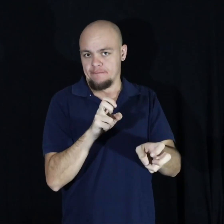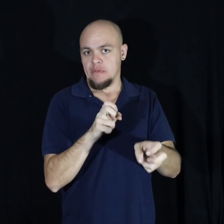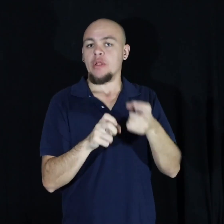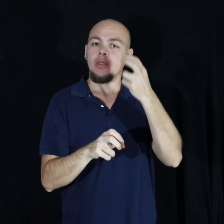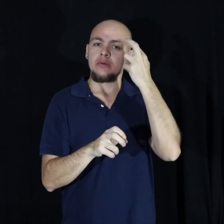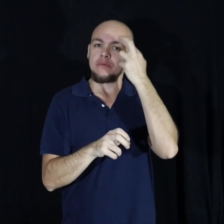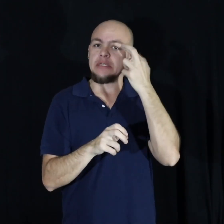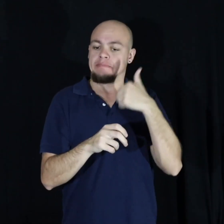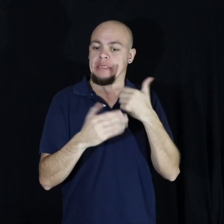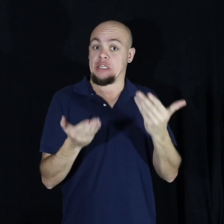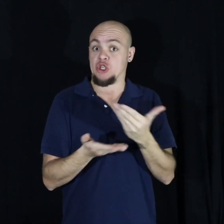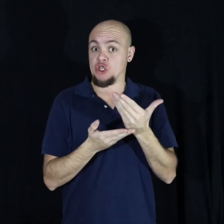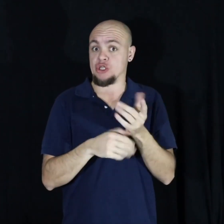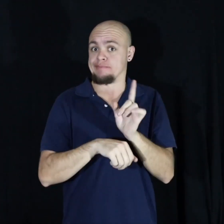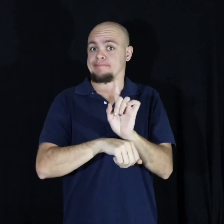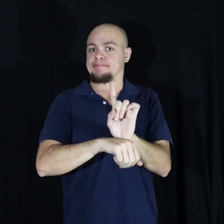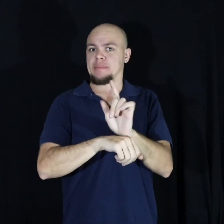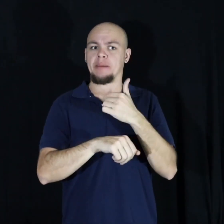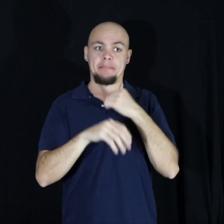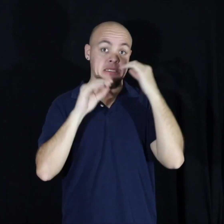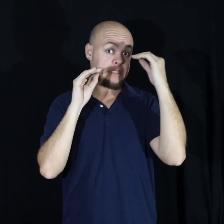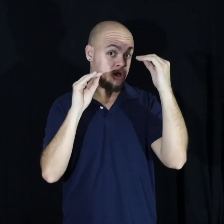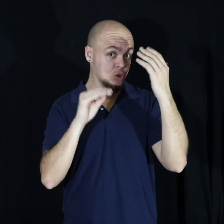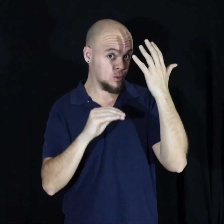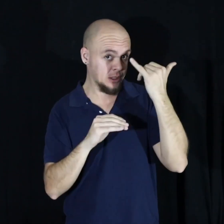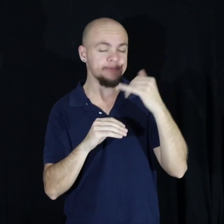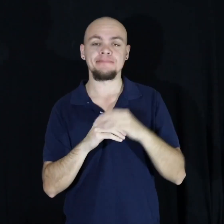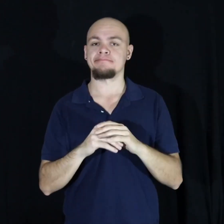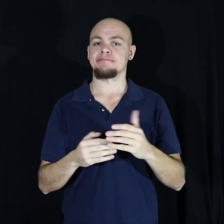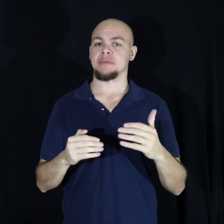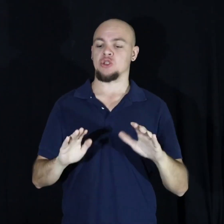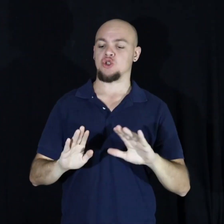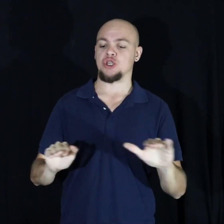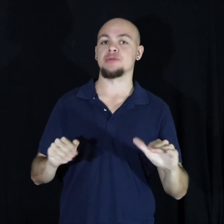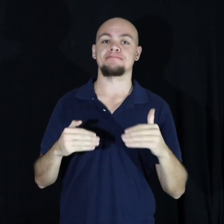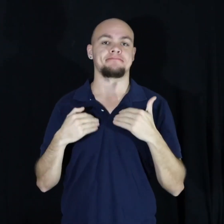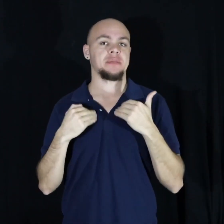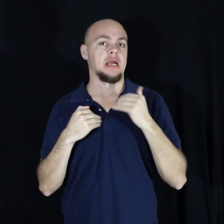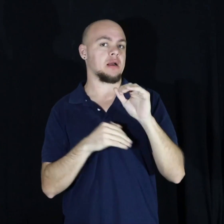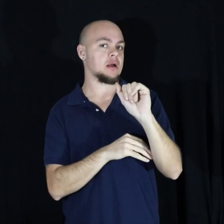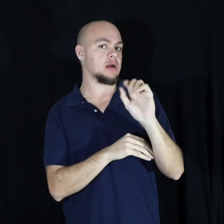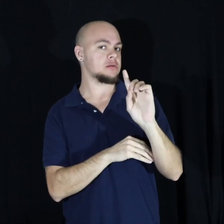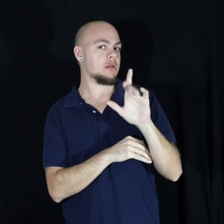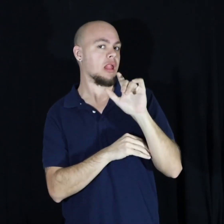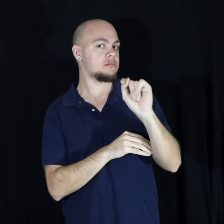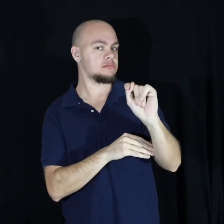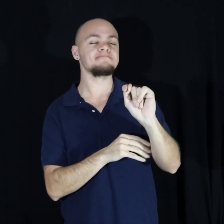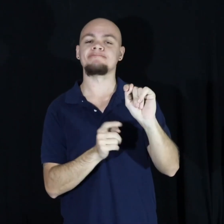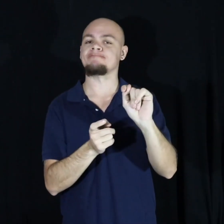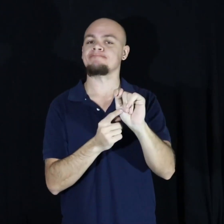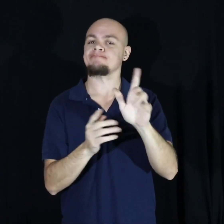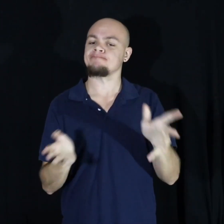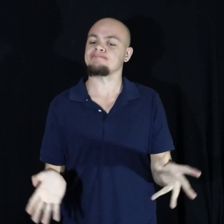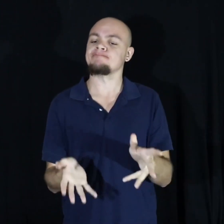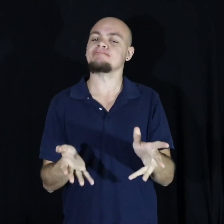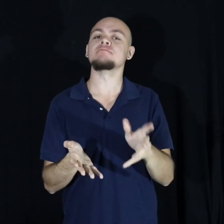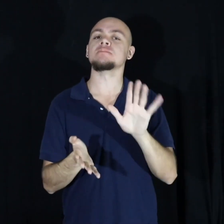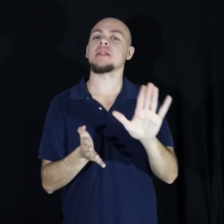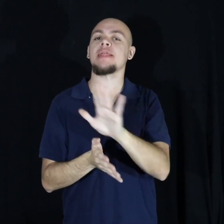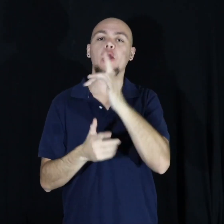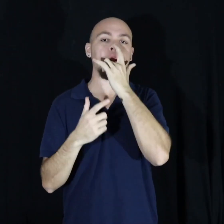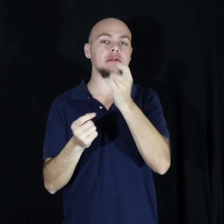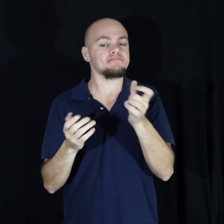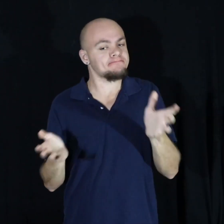and another reason why I'm currently a teacher. Children and young adults deserve the support to pursue their interests and